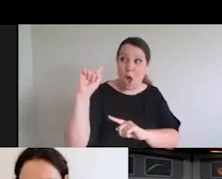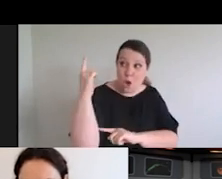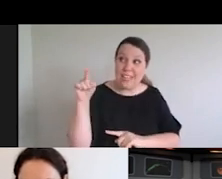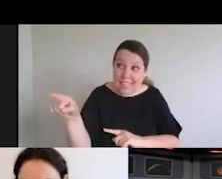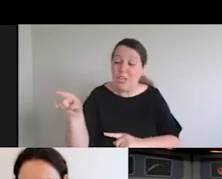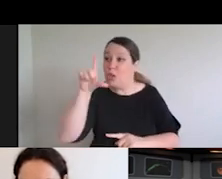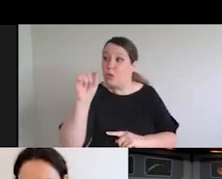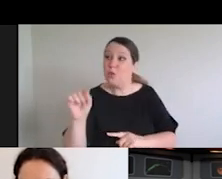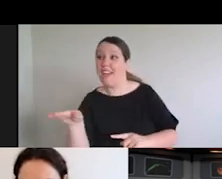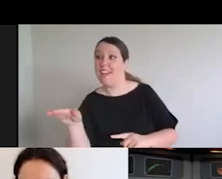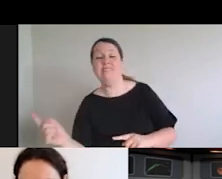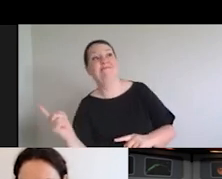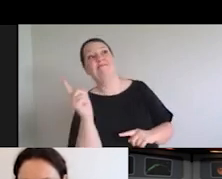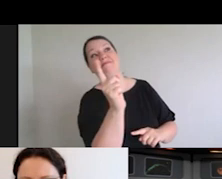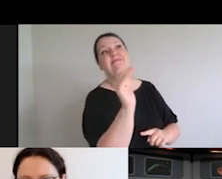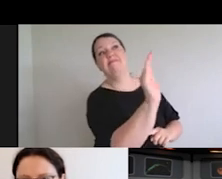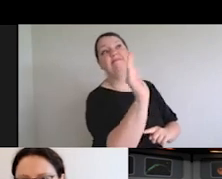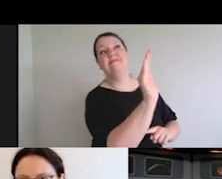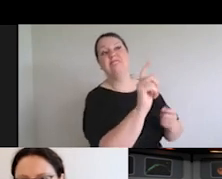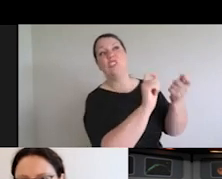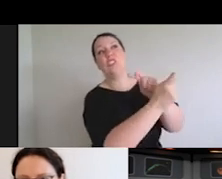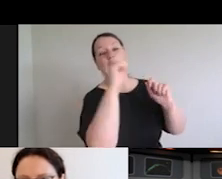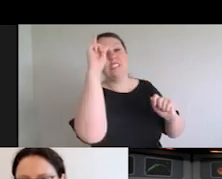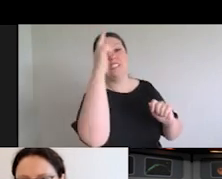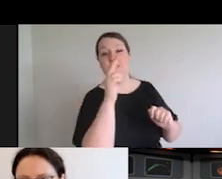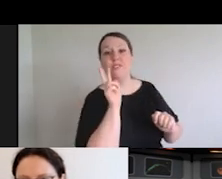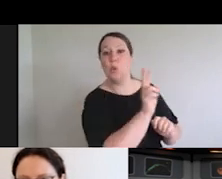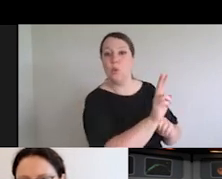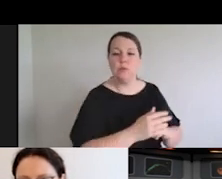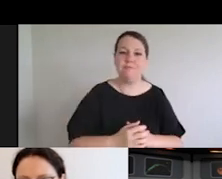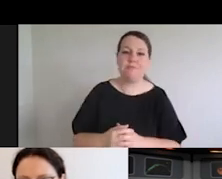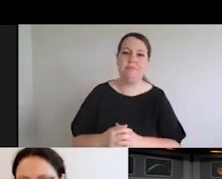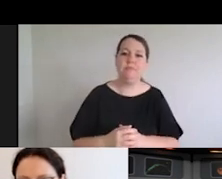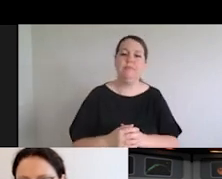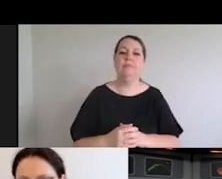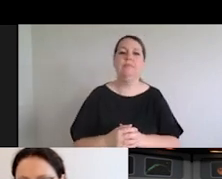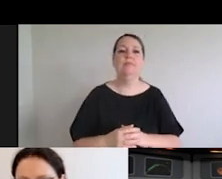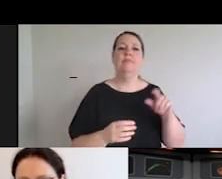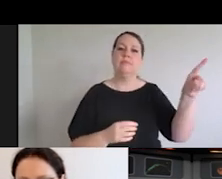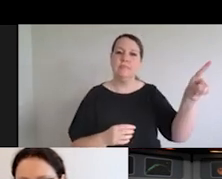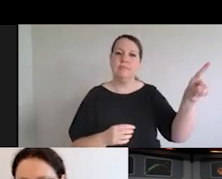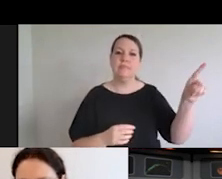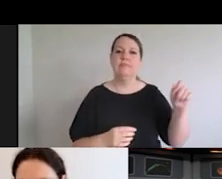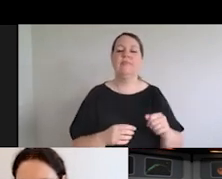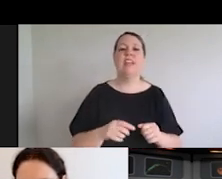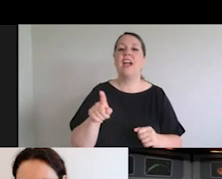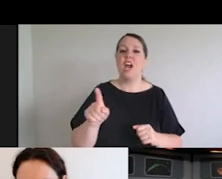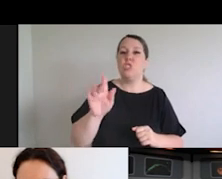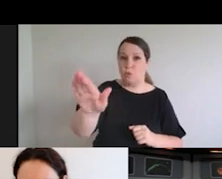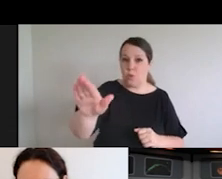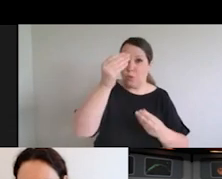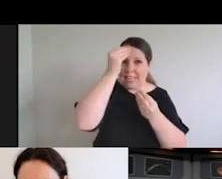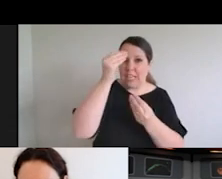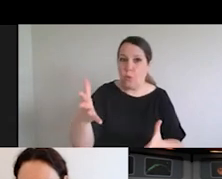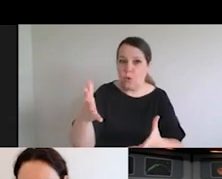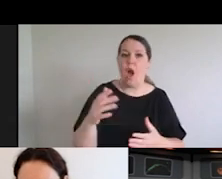own view. She could be directed this. David, it's not the ministers in New Zealand, it's the CEOs of our